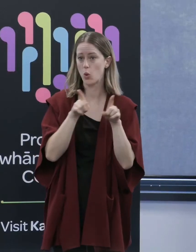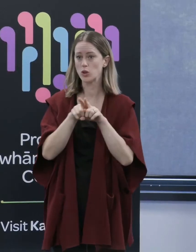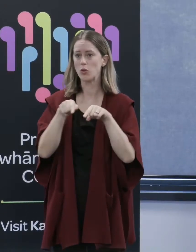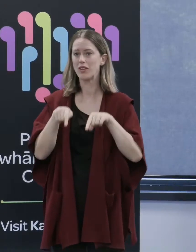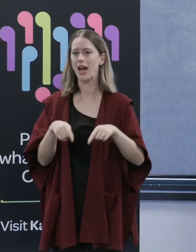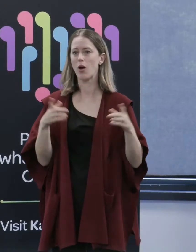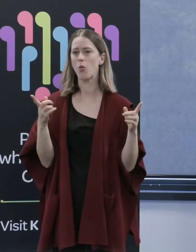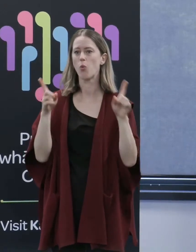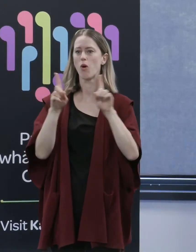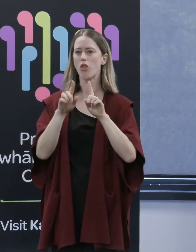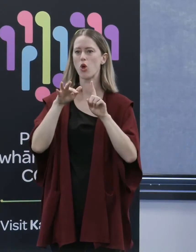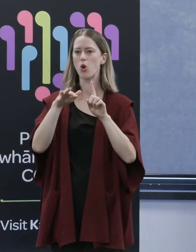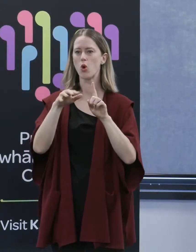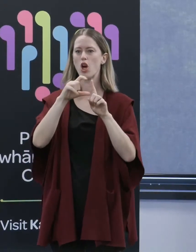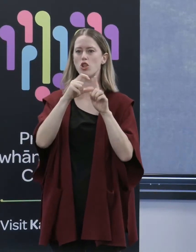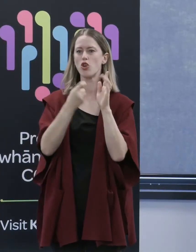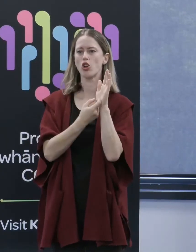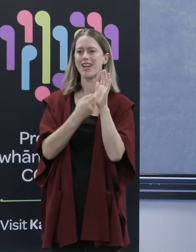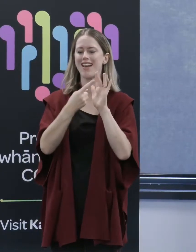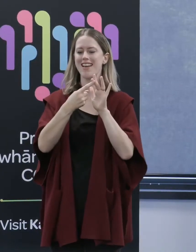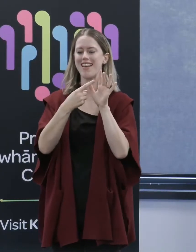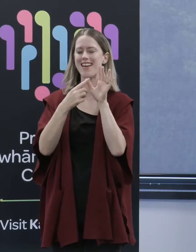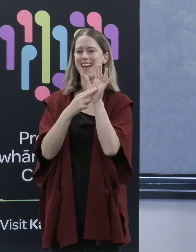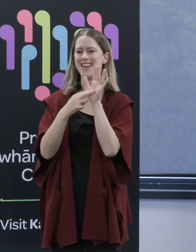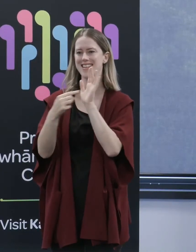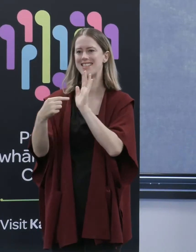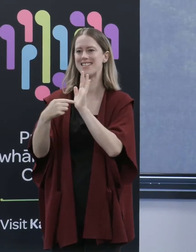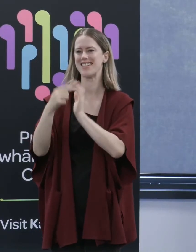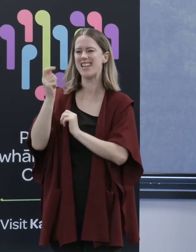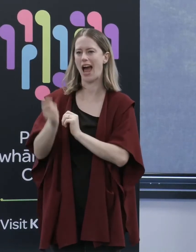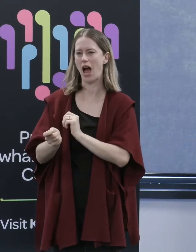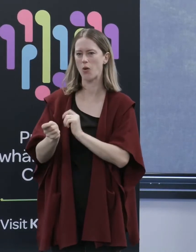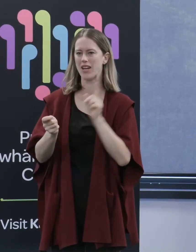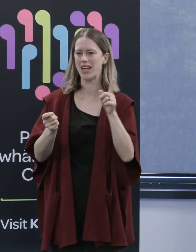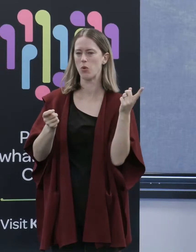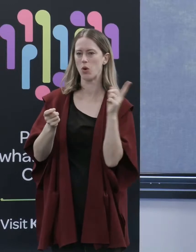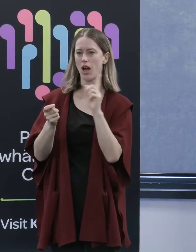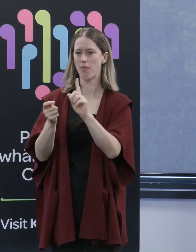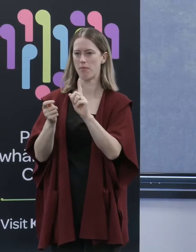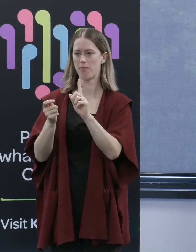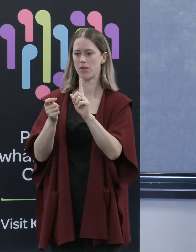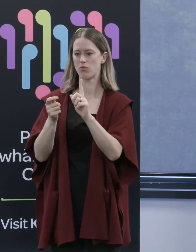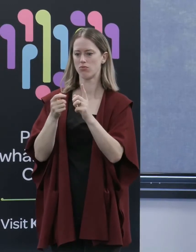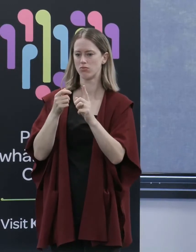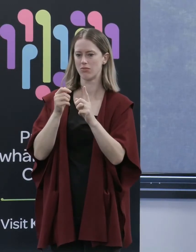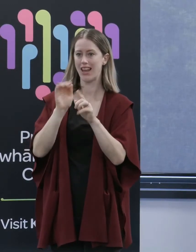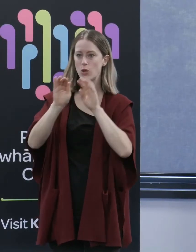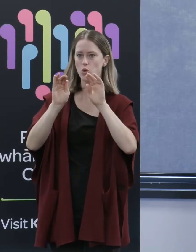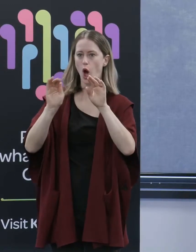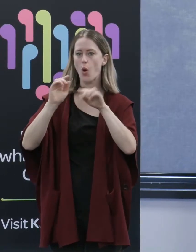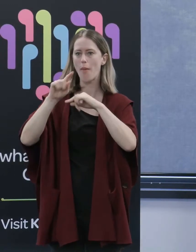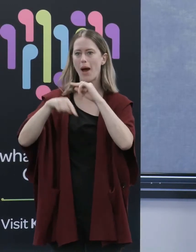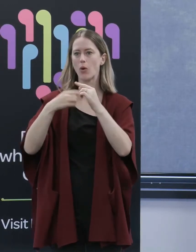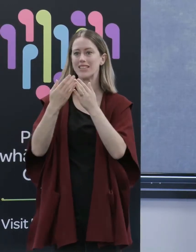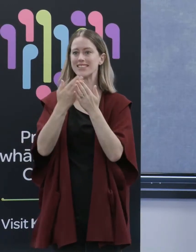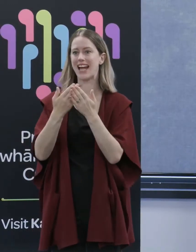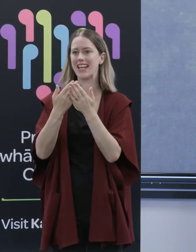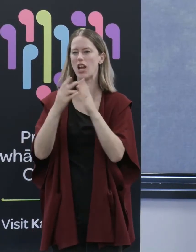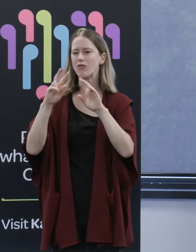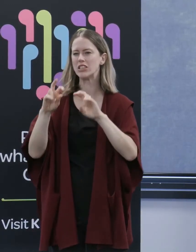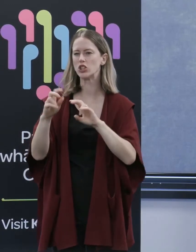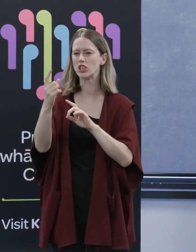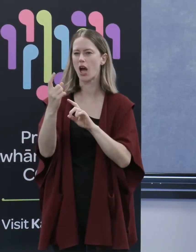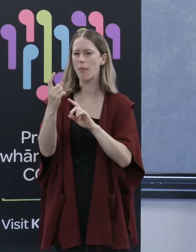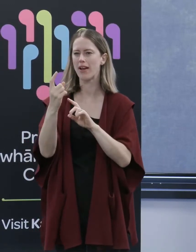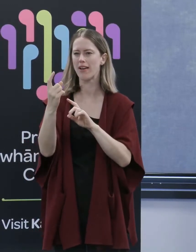today Dr. Ian Town, who's going to give an update on a major, nearly year-long study into the impacts of Covid-19 in